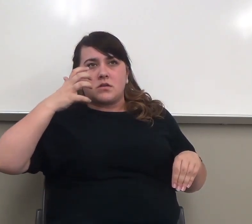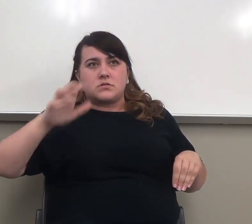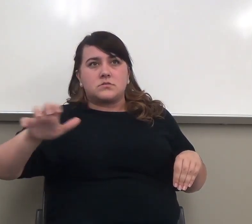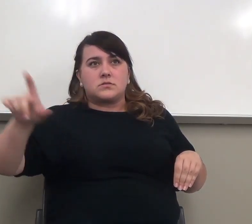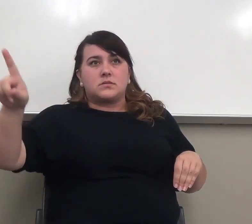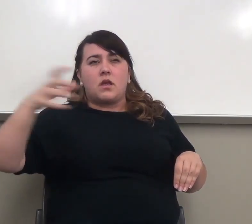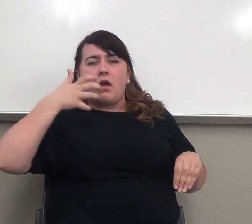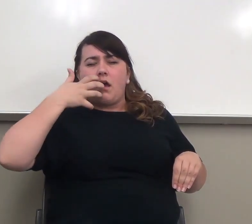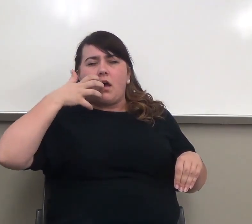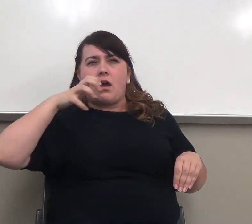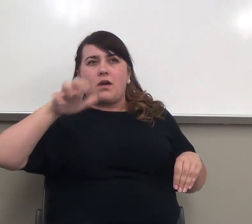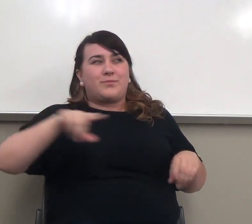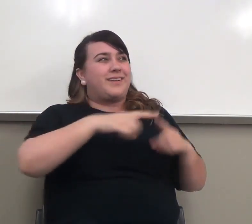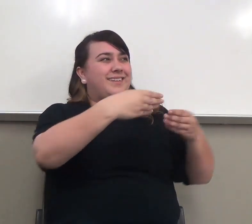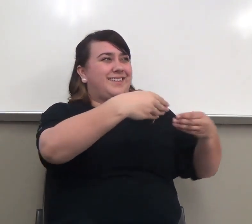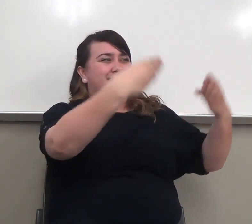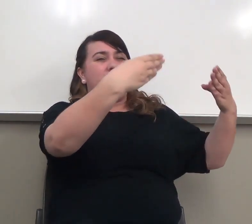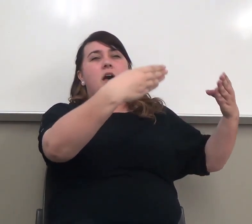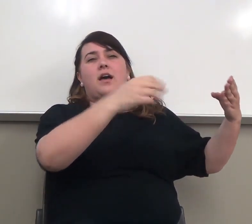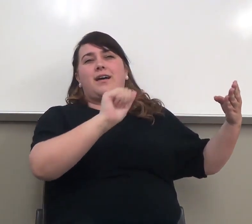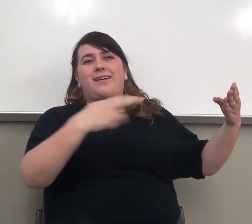now we have this, we could open this window.